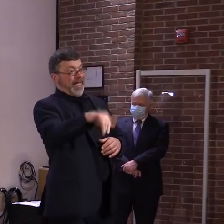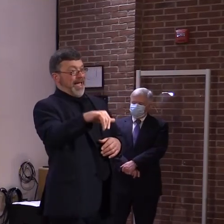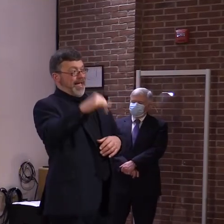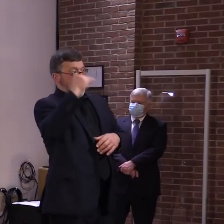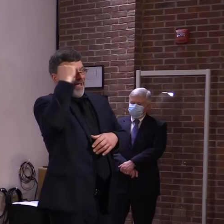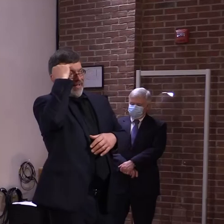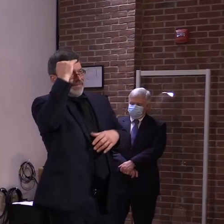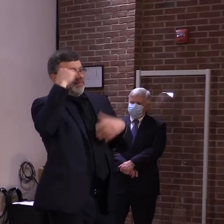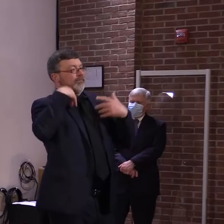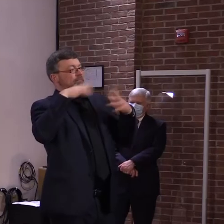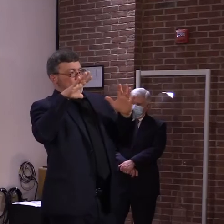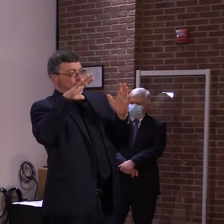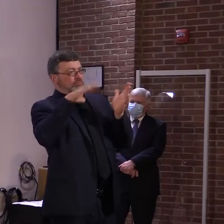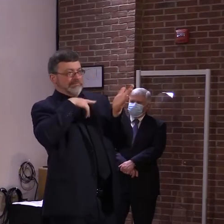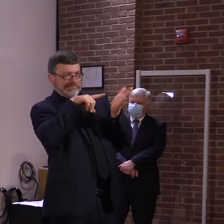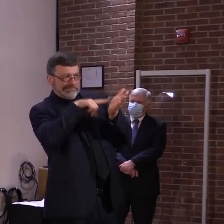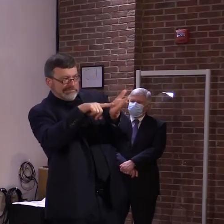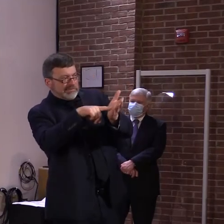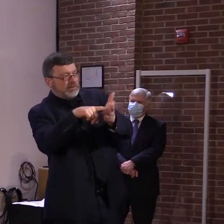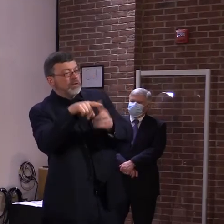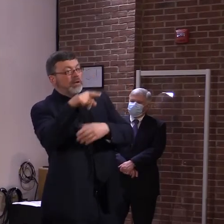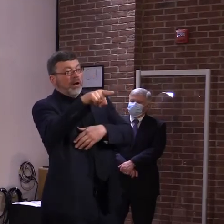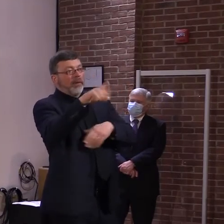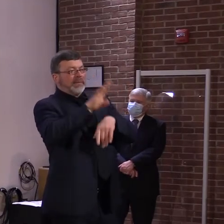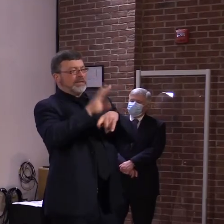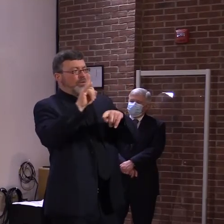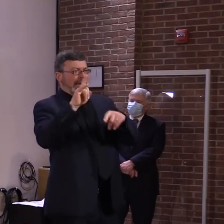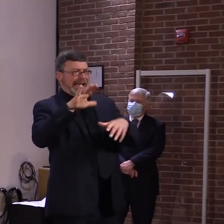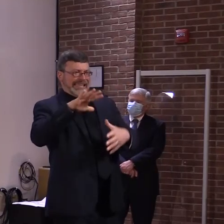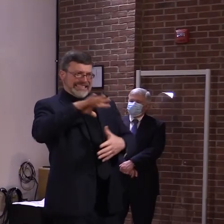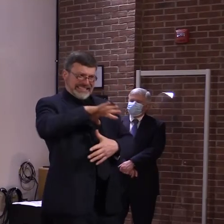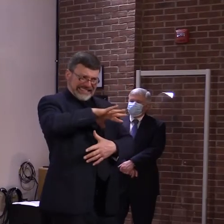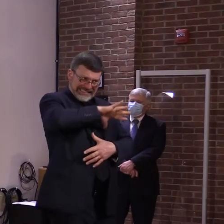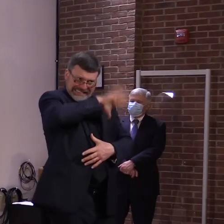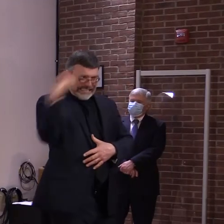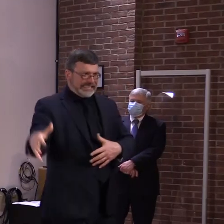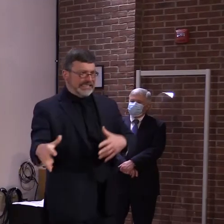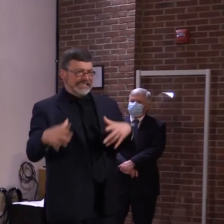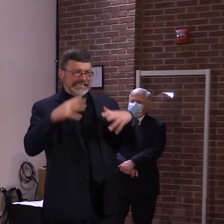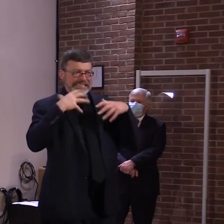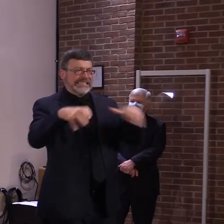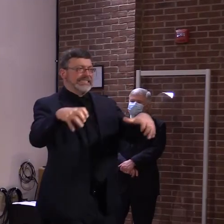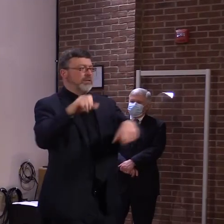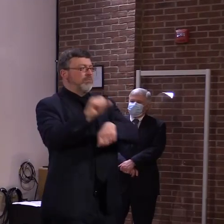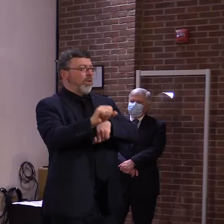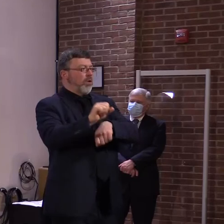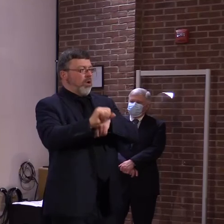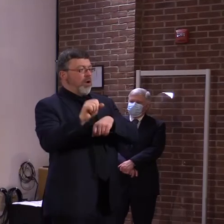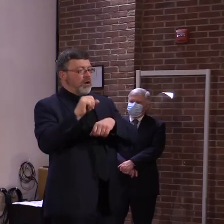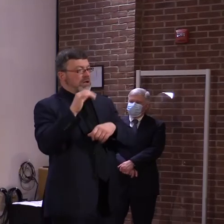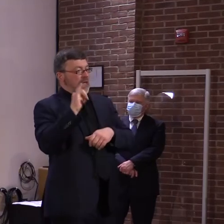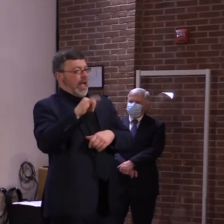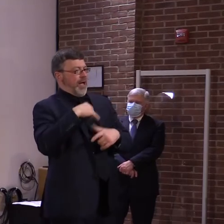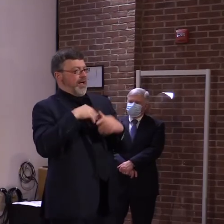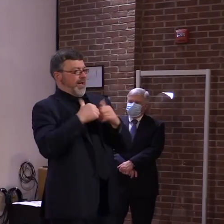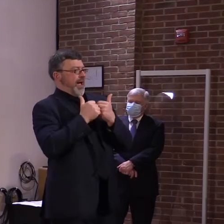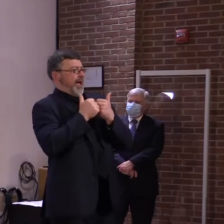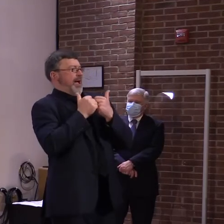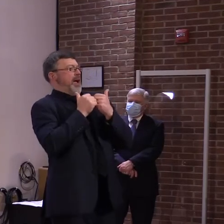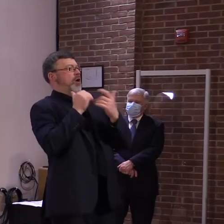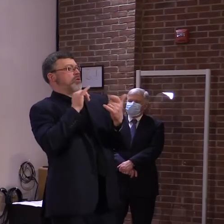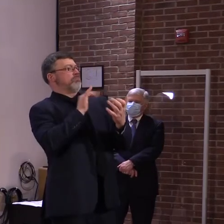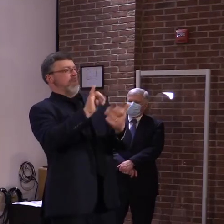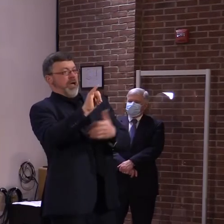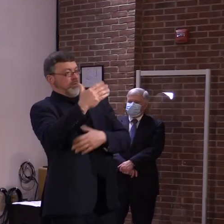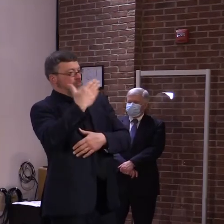of the restaurants and so forth, and whether we can group them together in some way, and as you said, get them at a time when